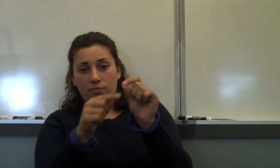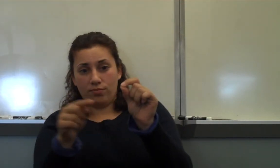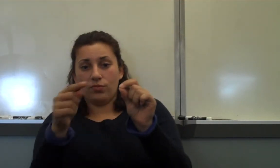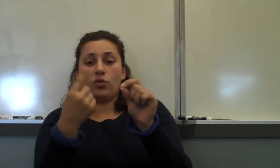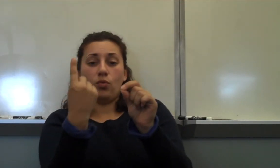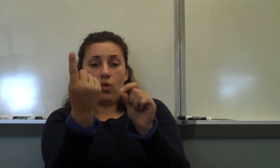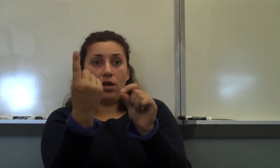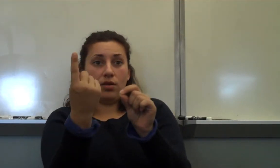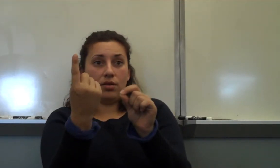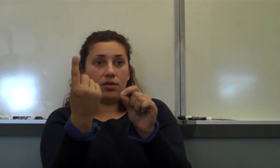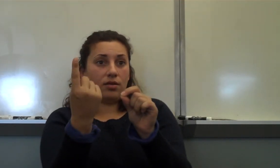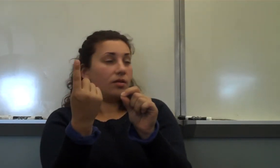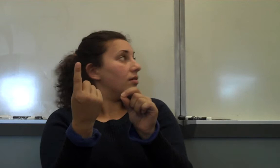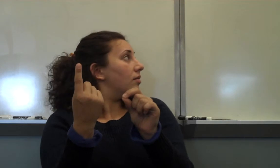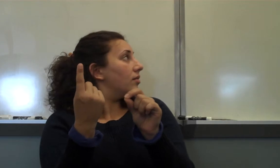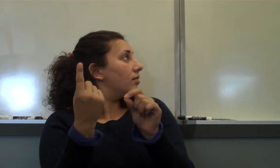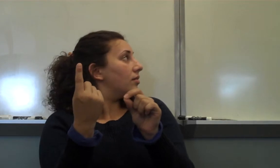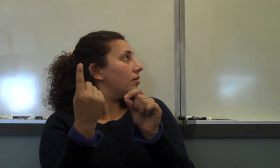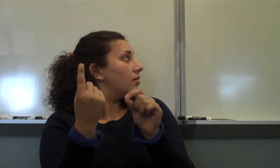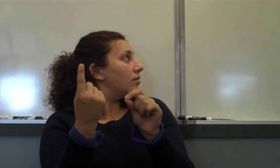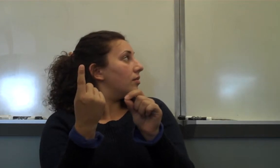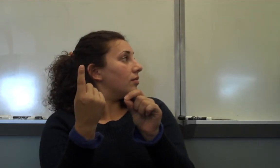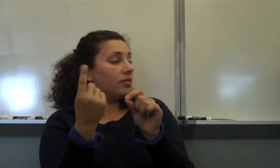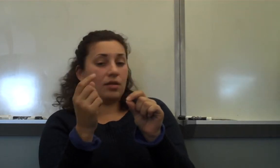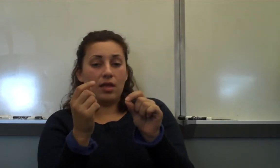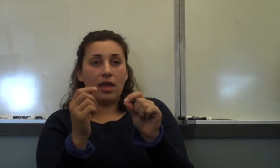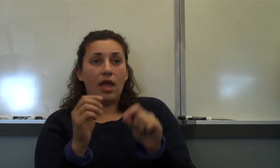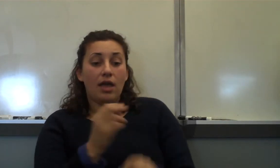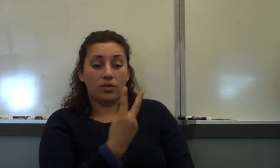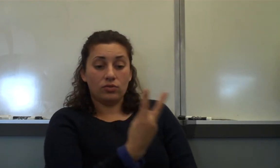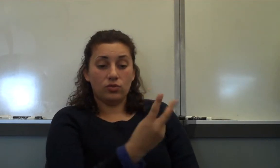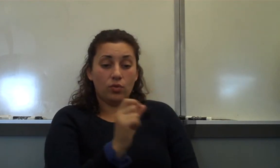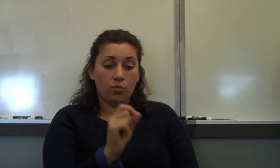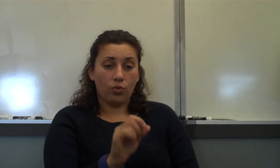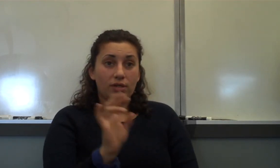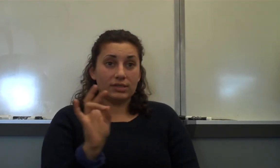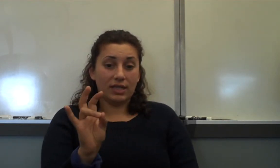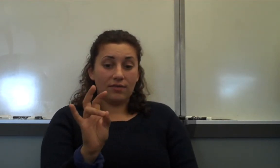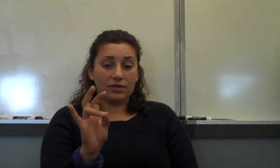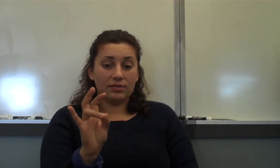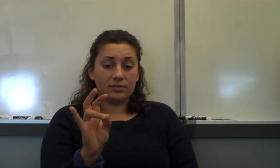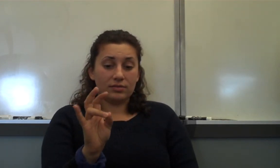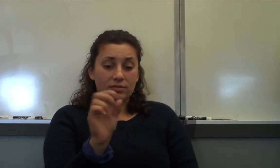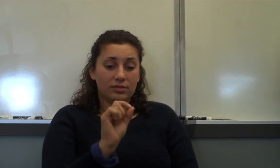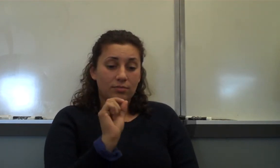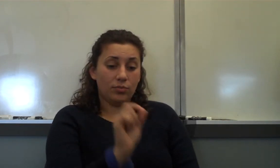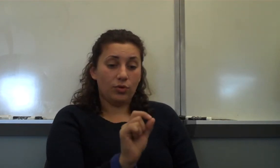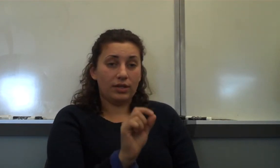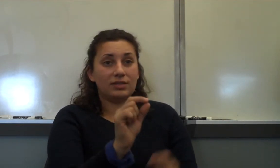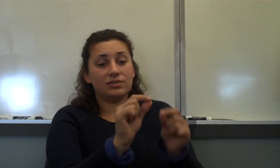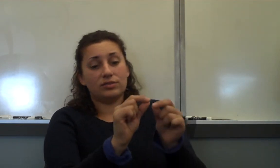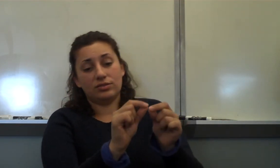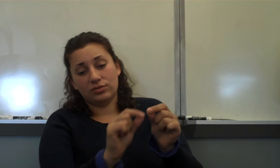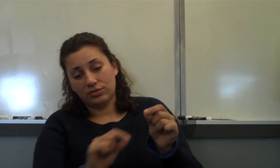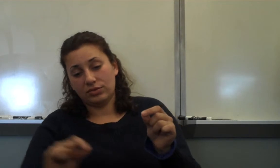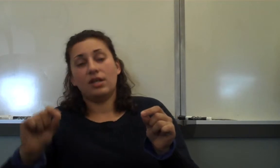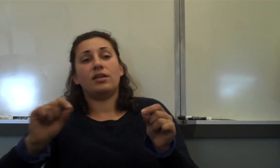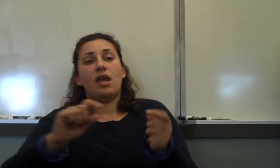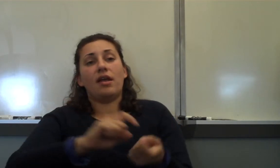Okay, effectively it took the 2.7 and shifted the decimal point from where it was over this way to get